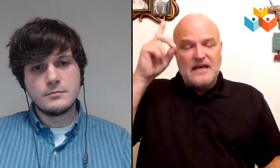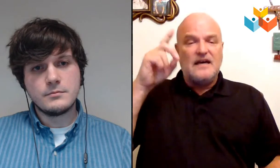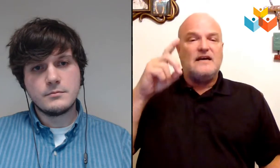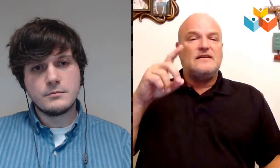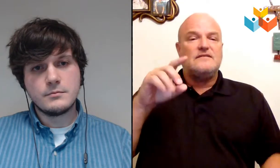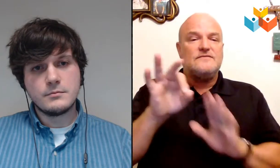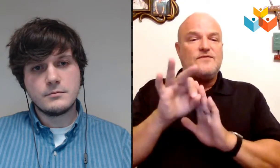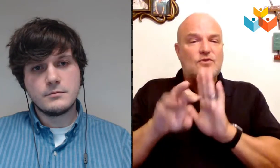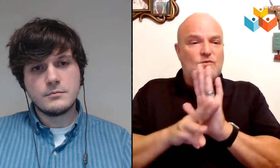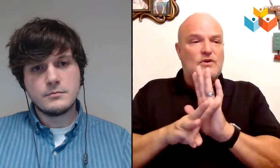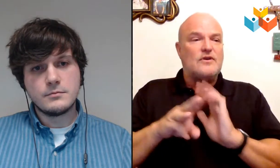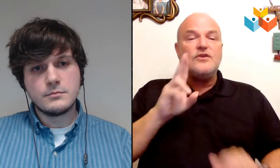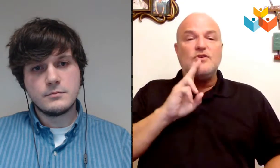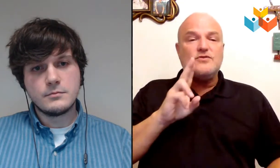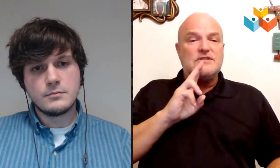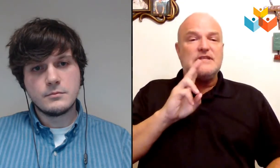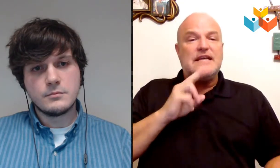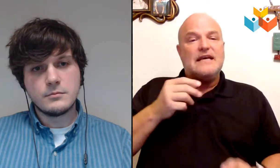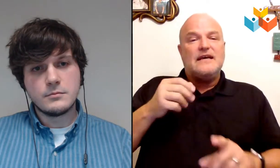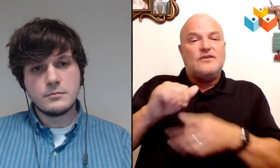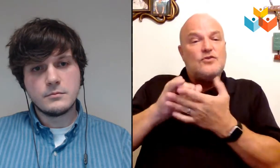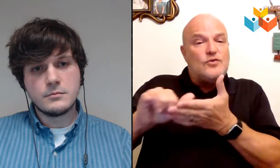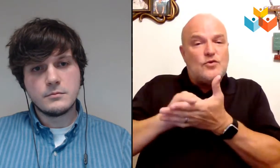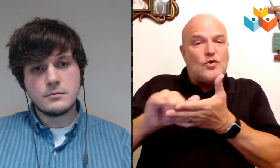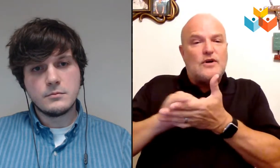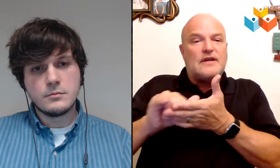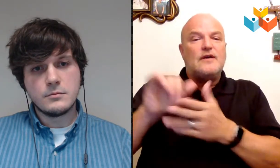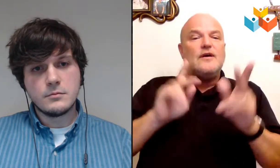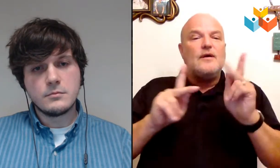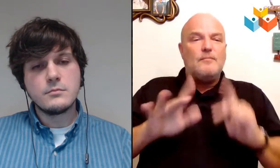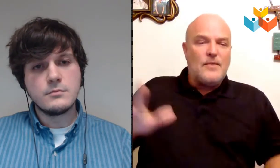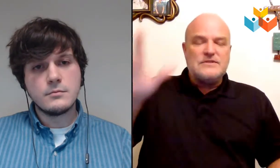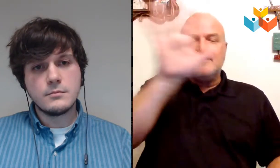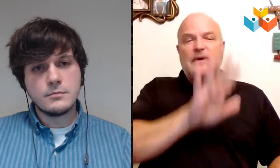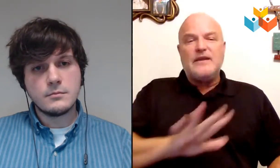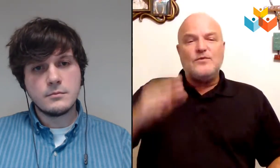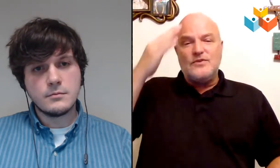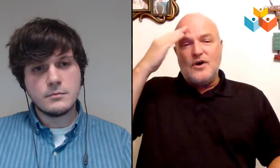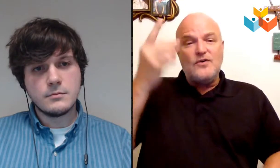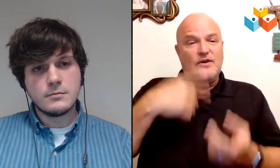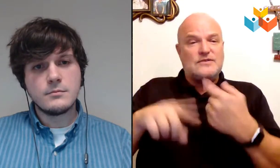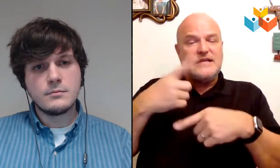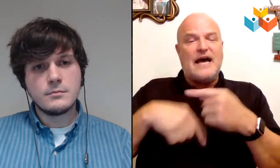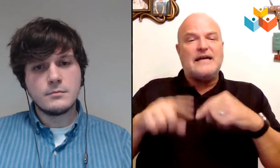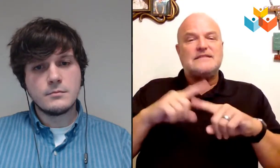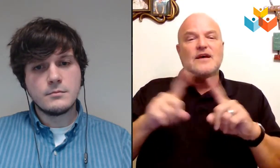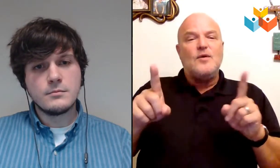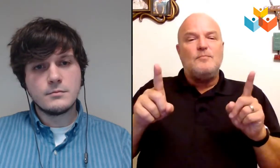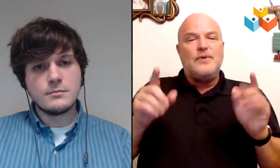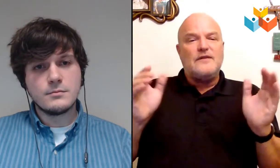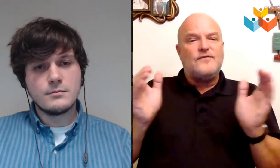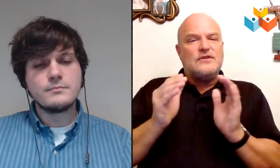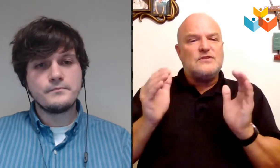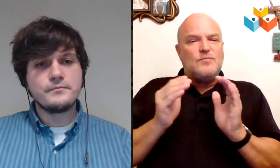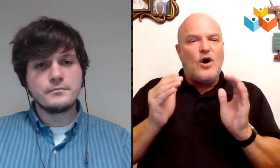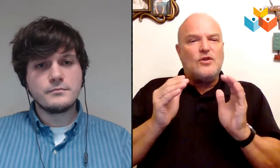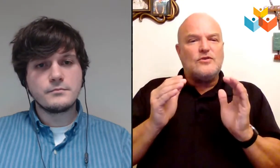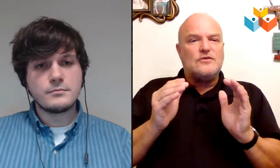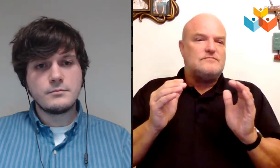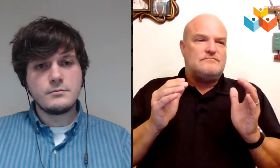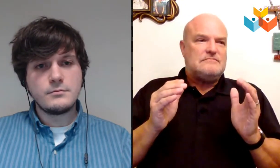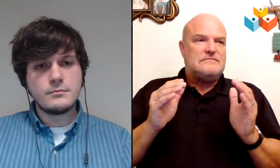Dallas, Fort Worth, Houston, New York, most everybody would know those signs. But for the